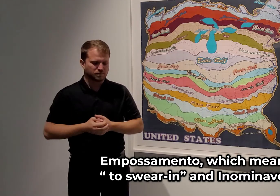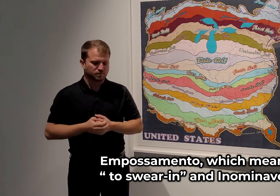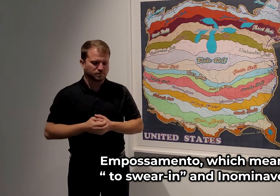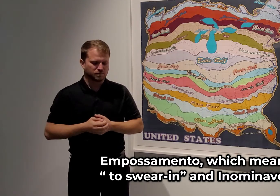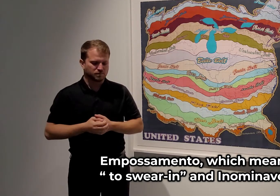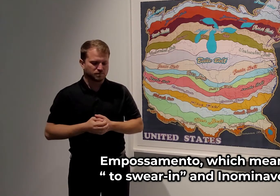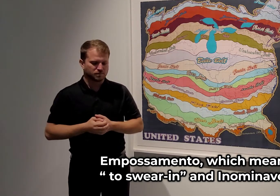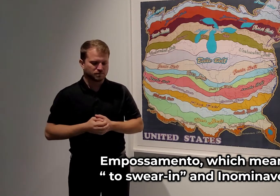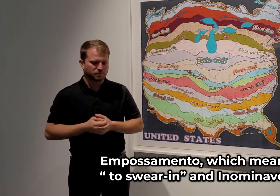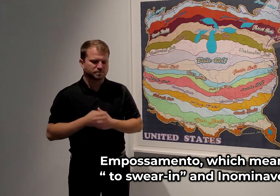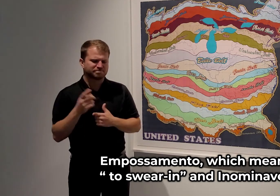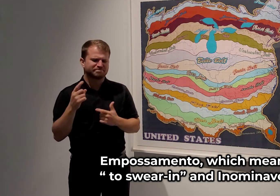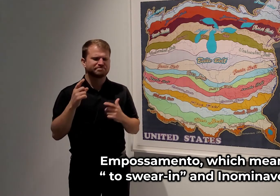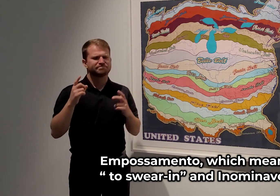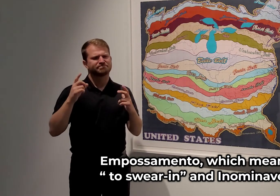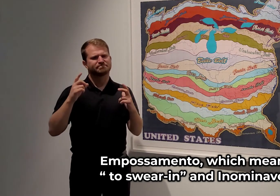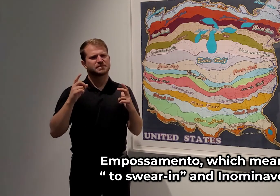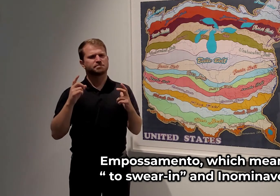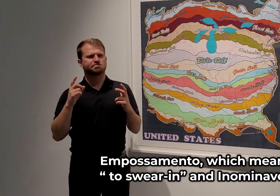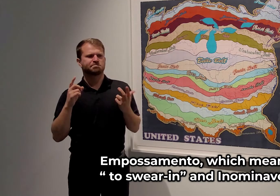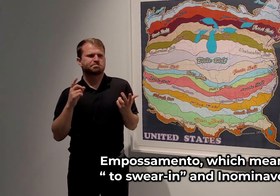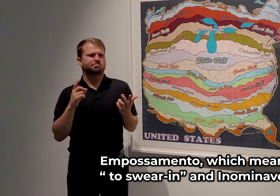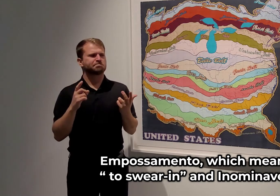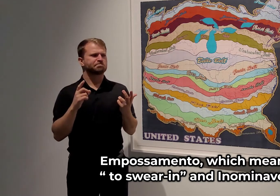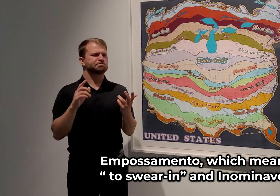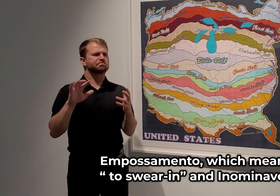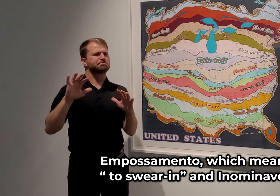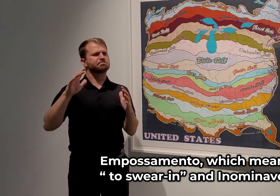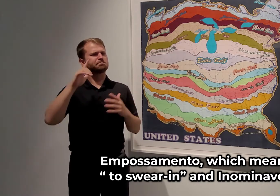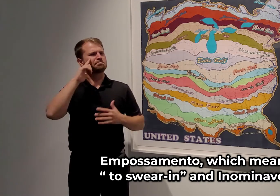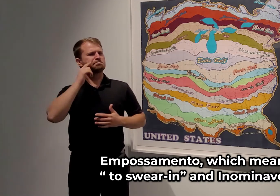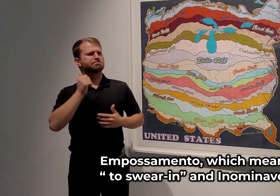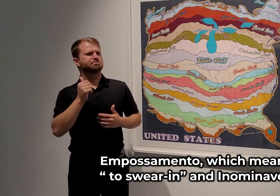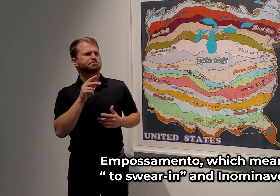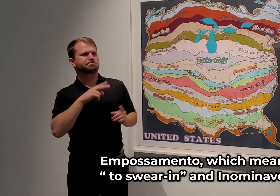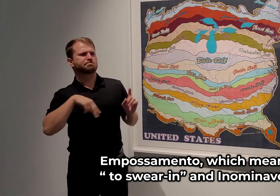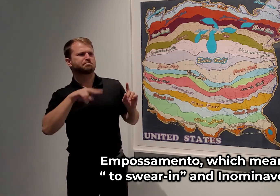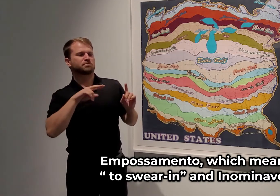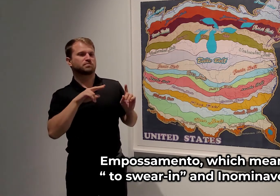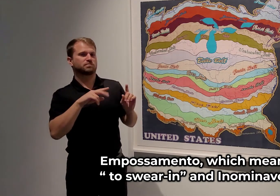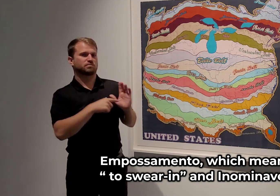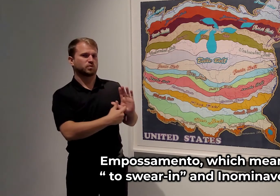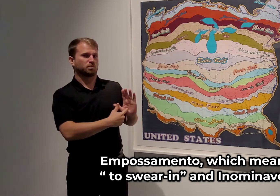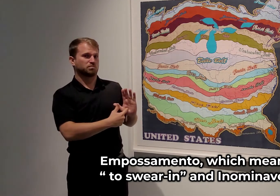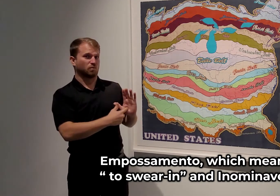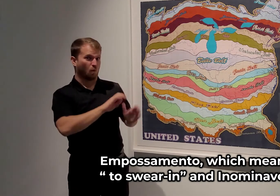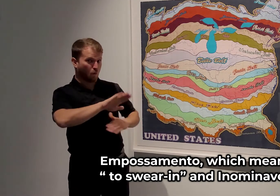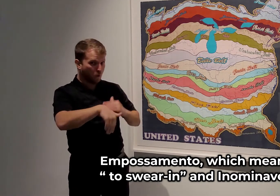America. It is a subjective portrayal. Are all maps true?